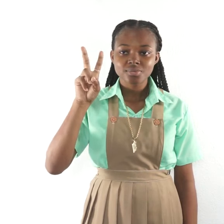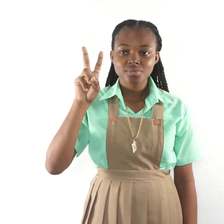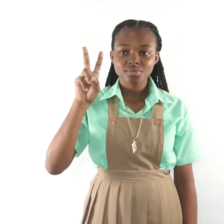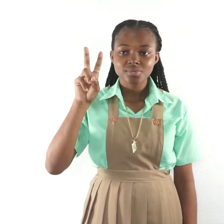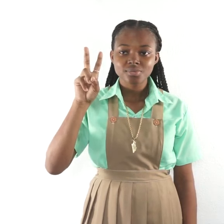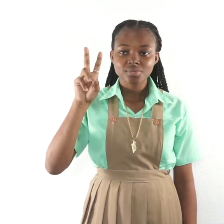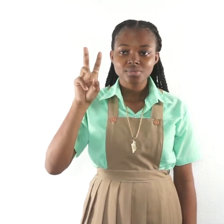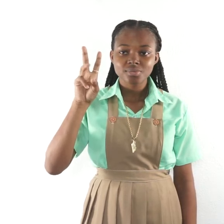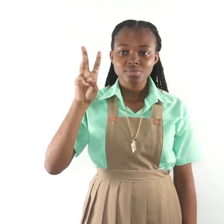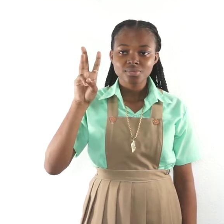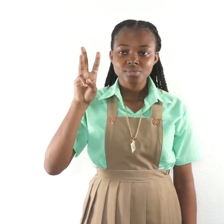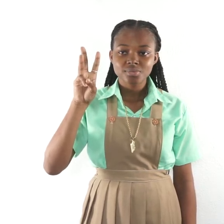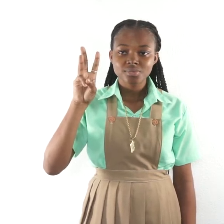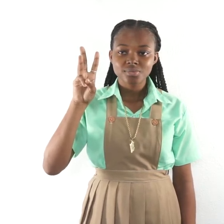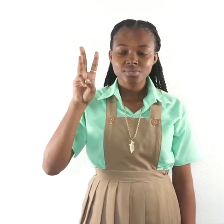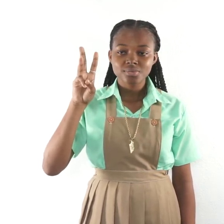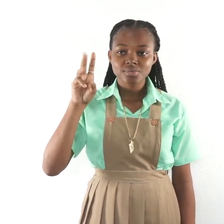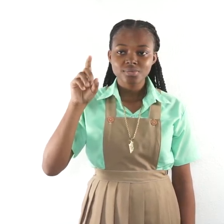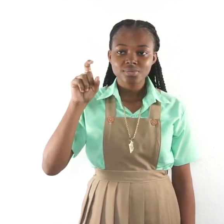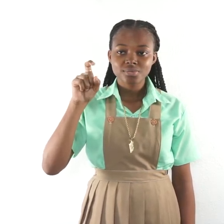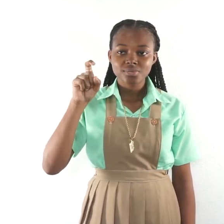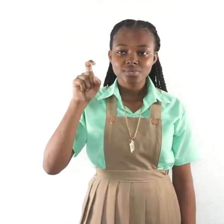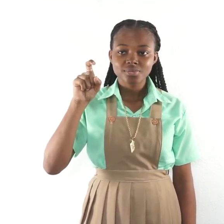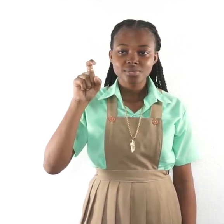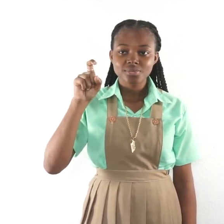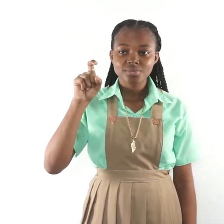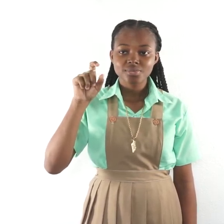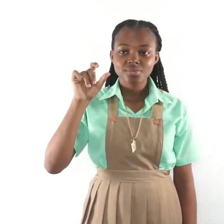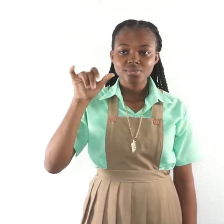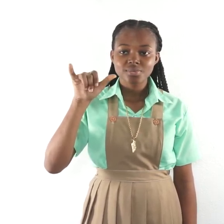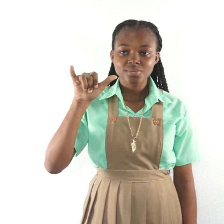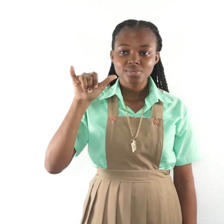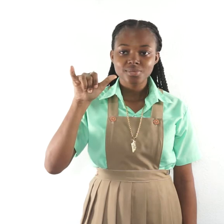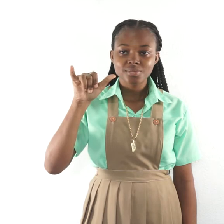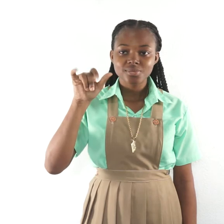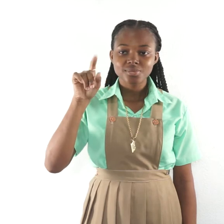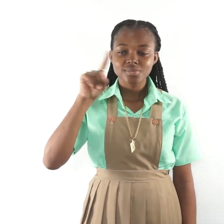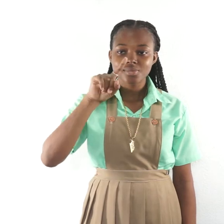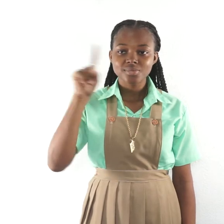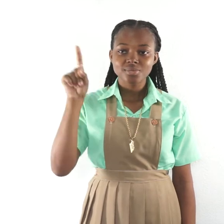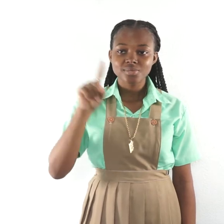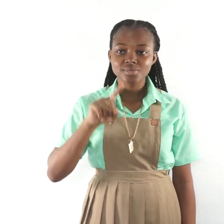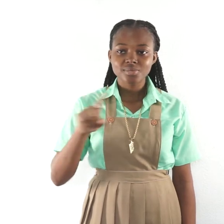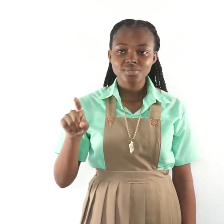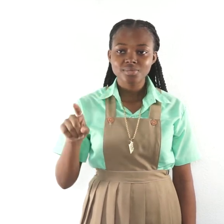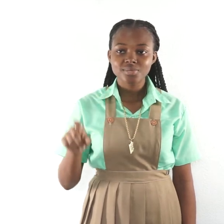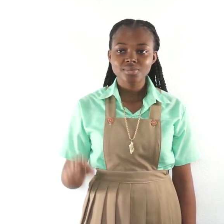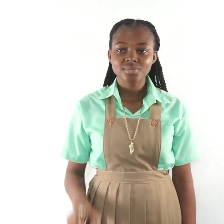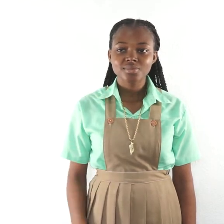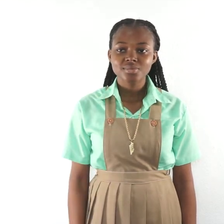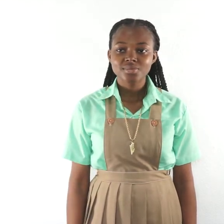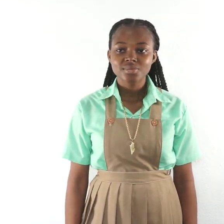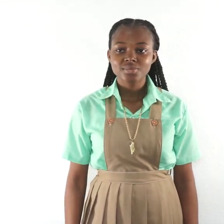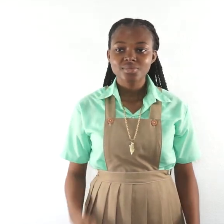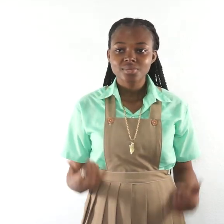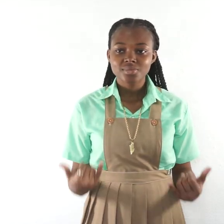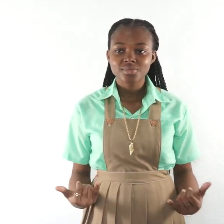W, X, Y, and Z Now